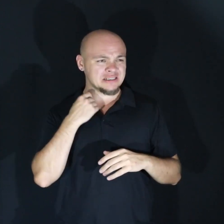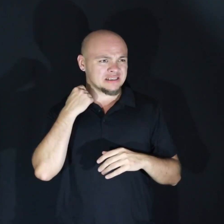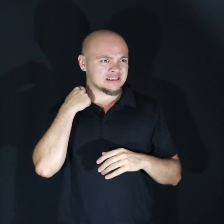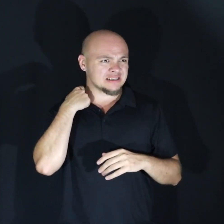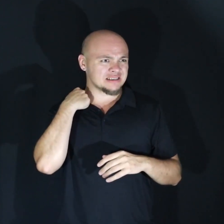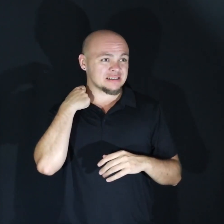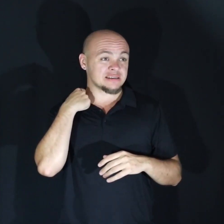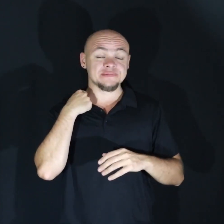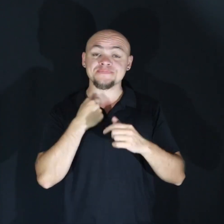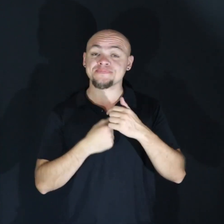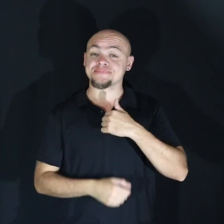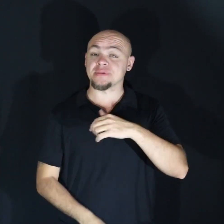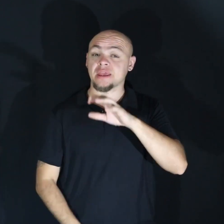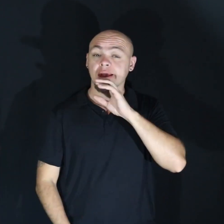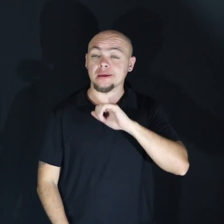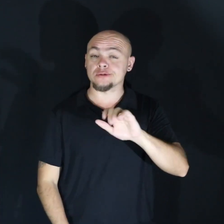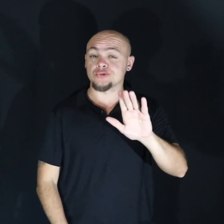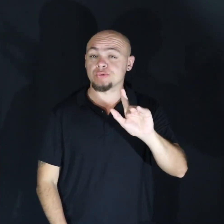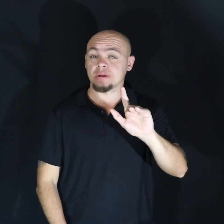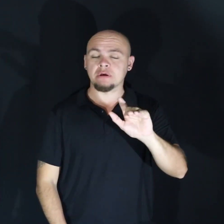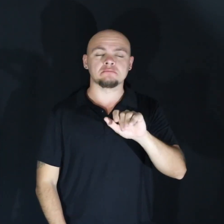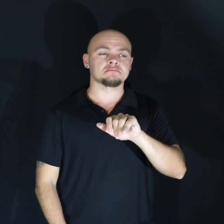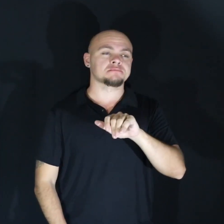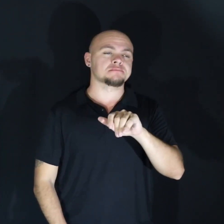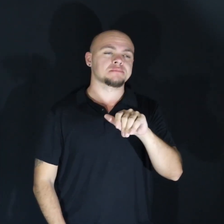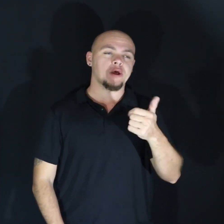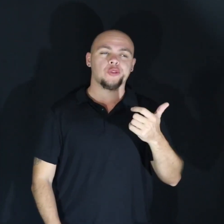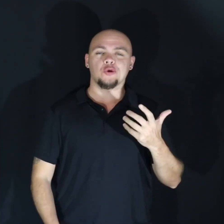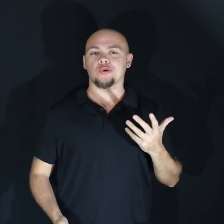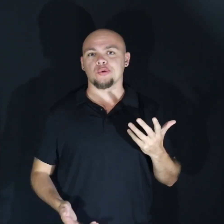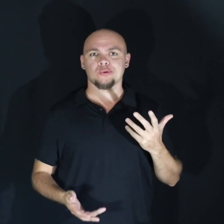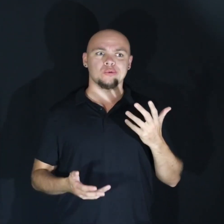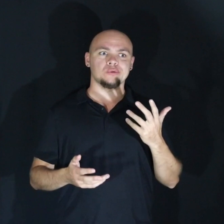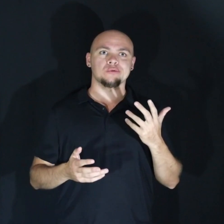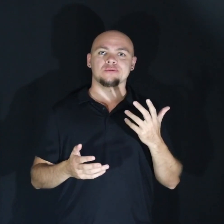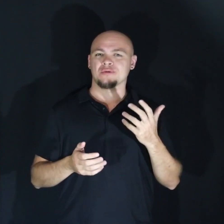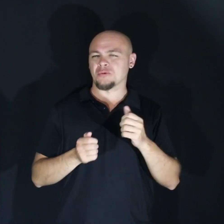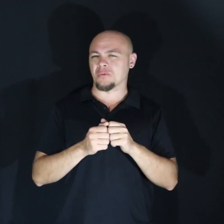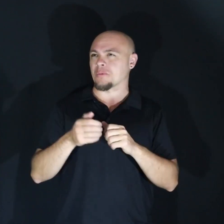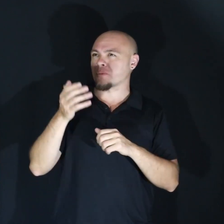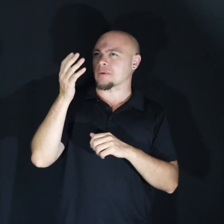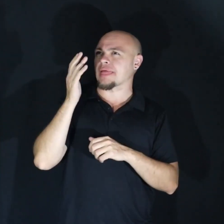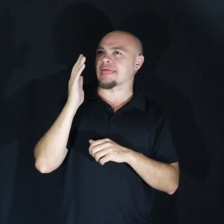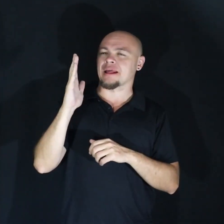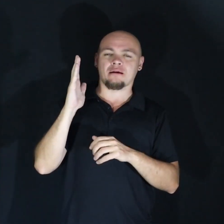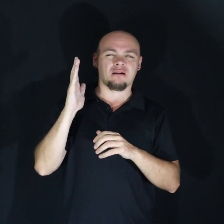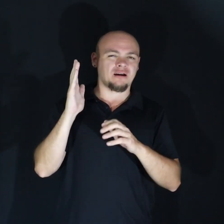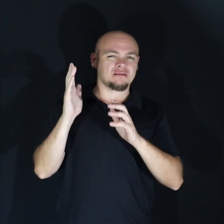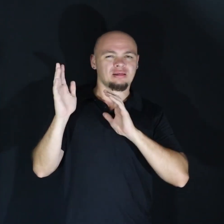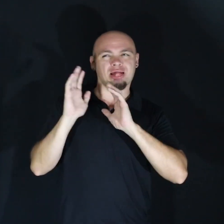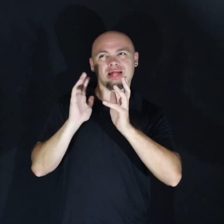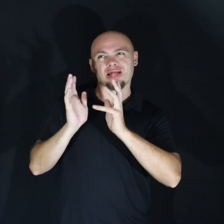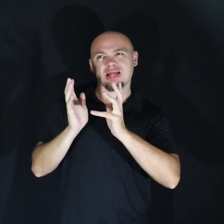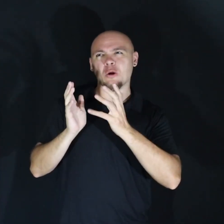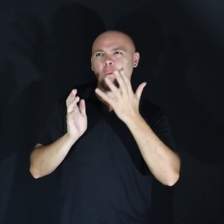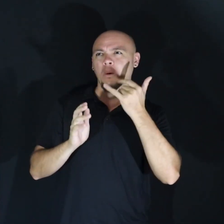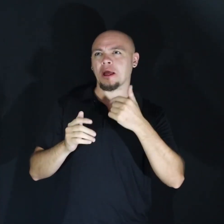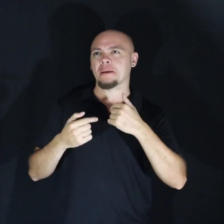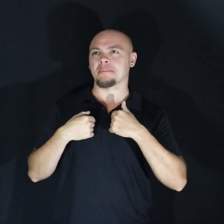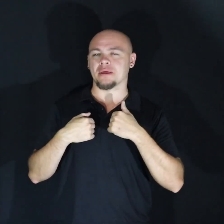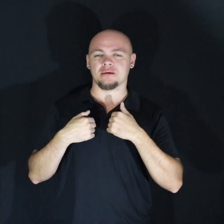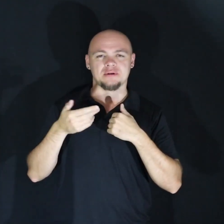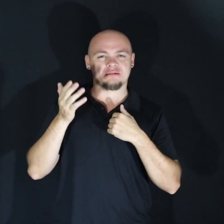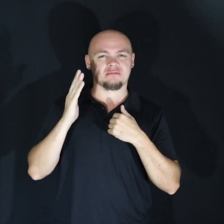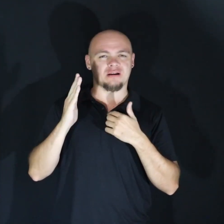At the age of 25, I was having another one of my why me conversations with God, when I felt like God